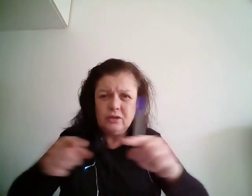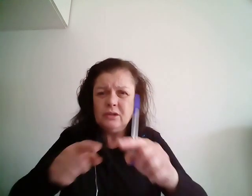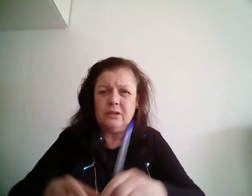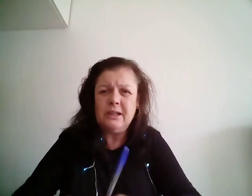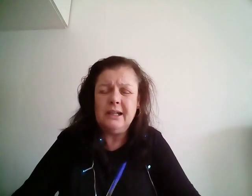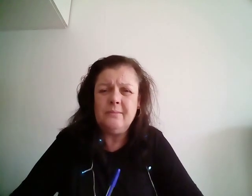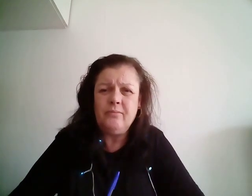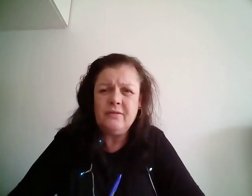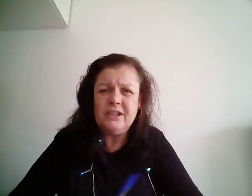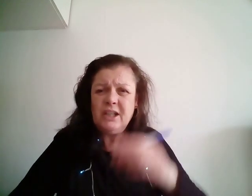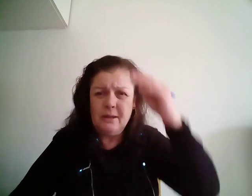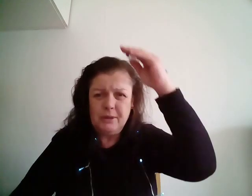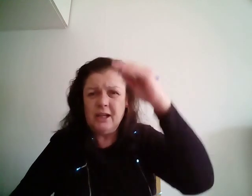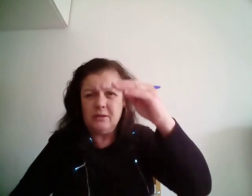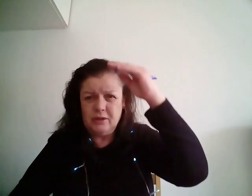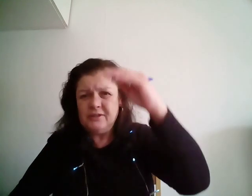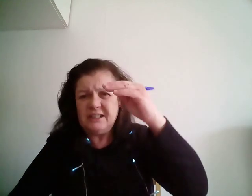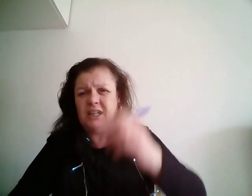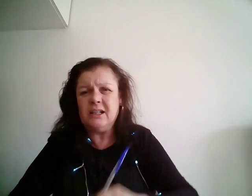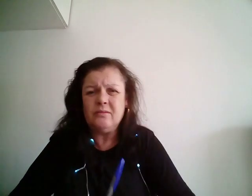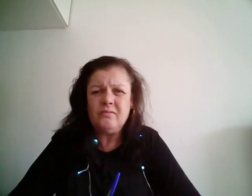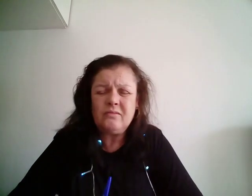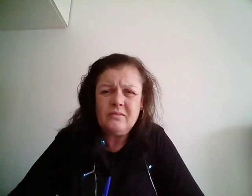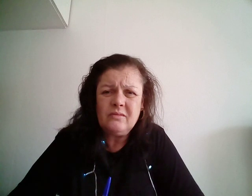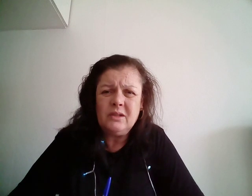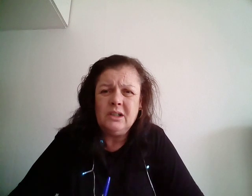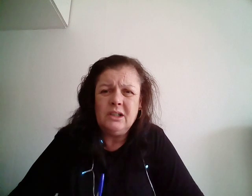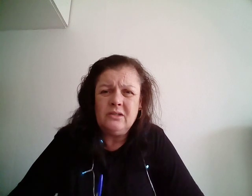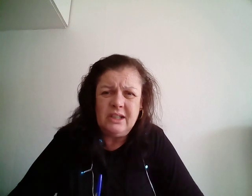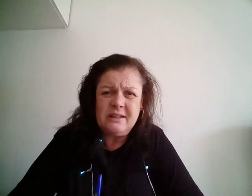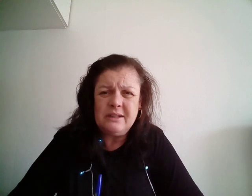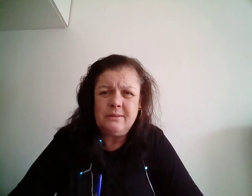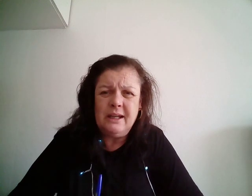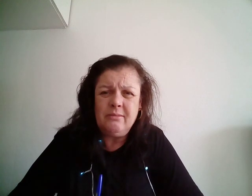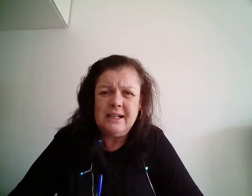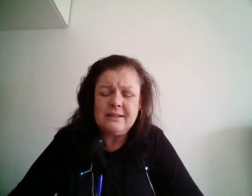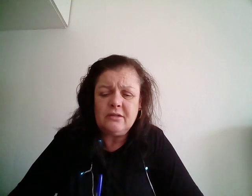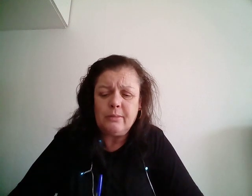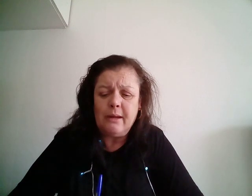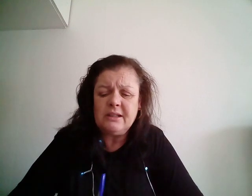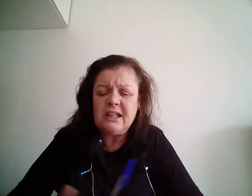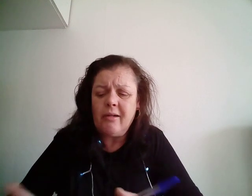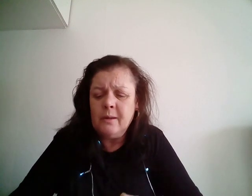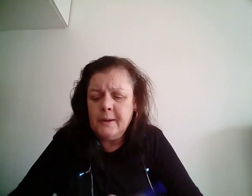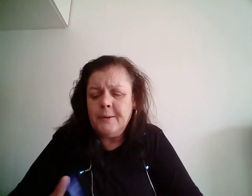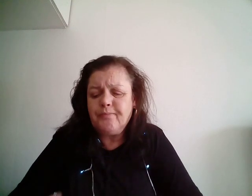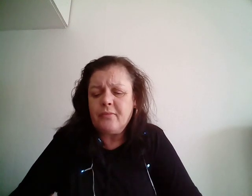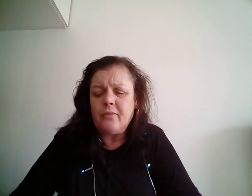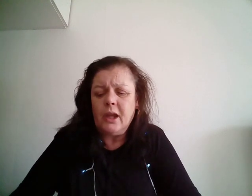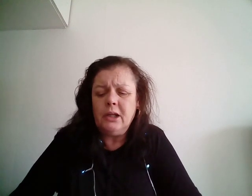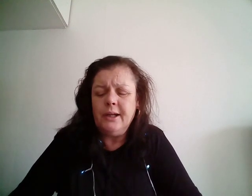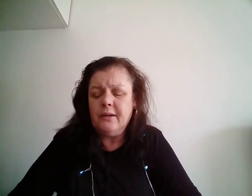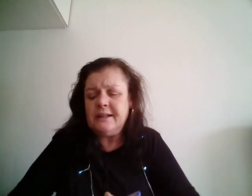your video below your video. Do you see what I mean, my delicious babies? So, you know, this